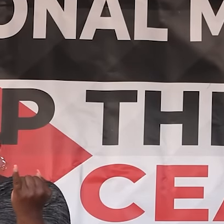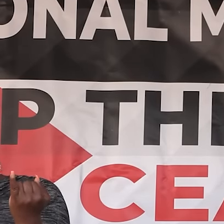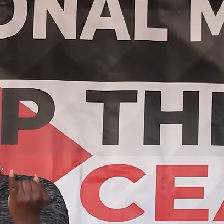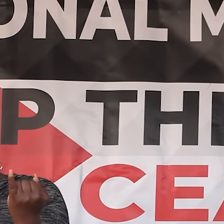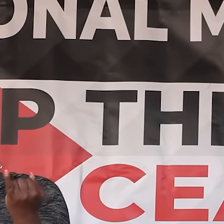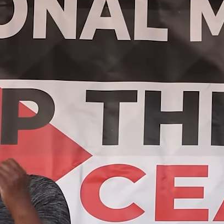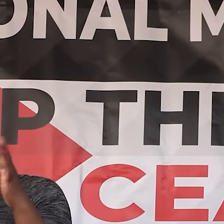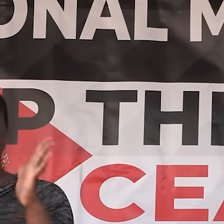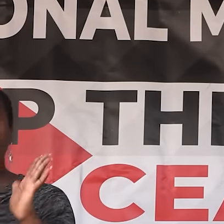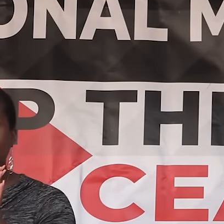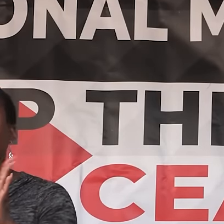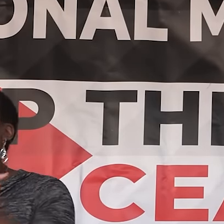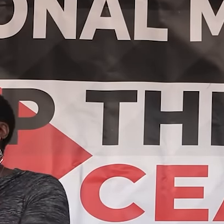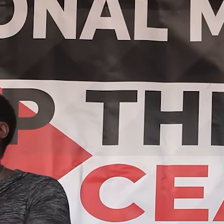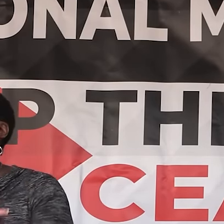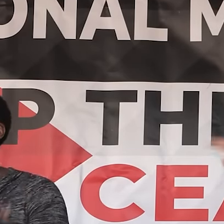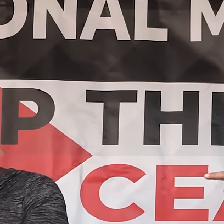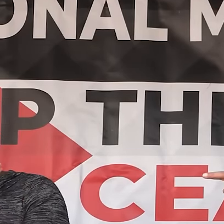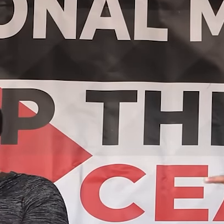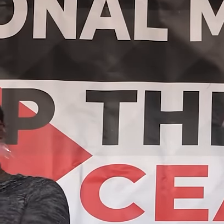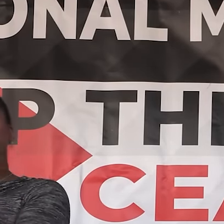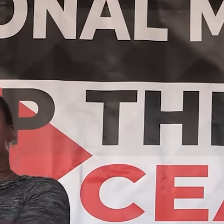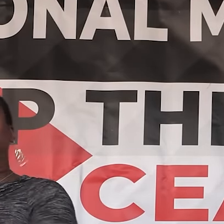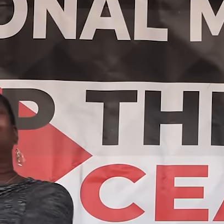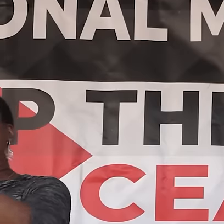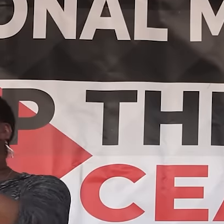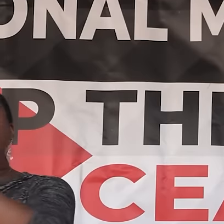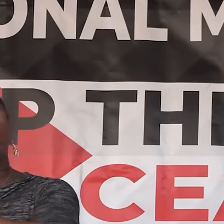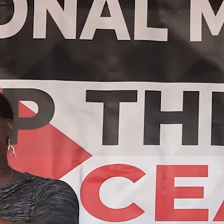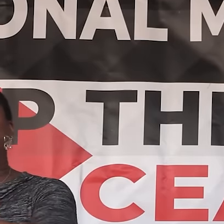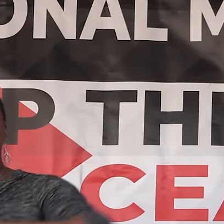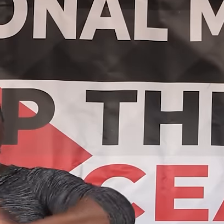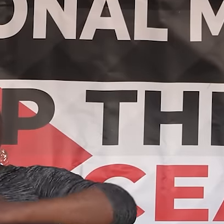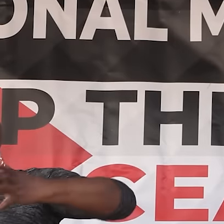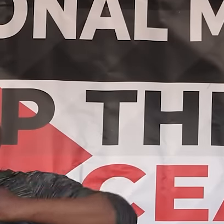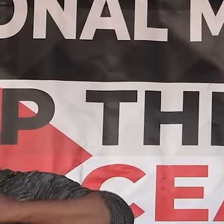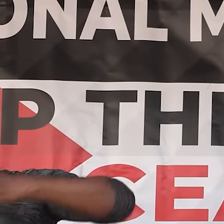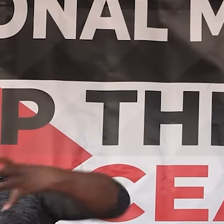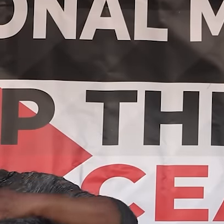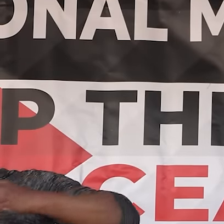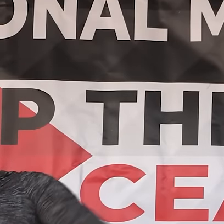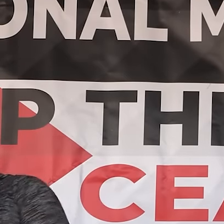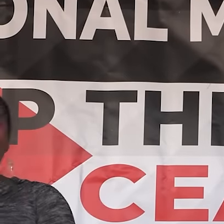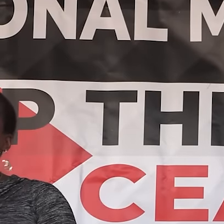say that Gaza is not alone. Free, free Palestine!